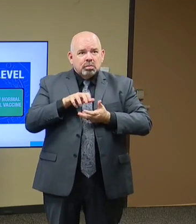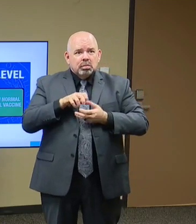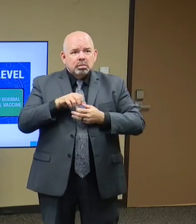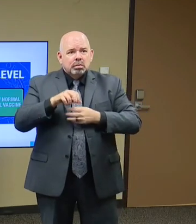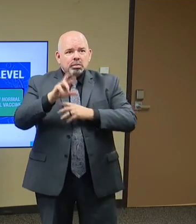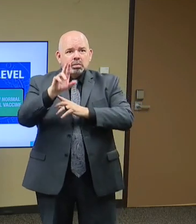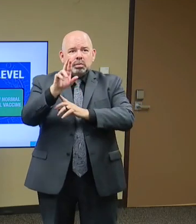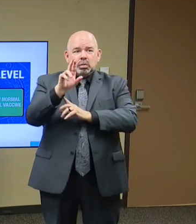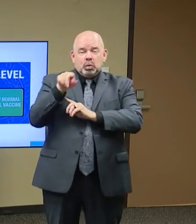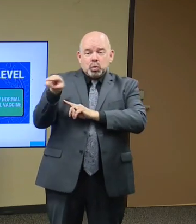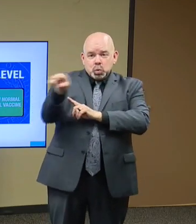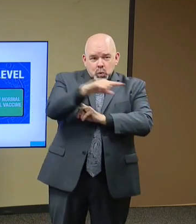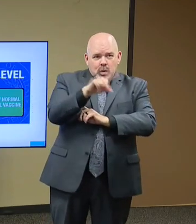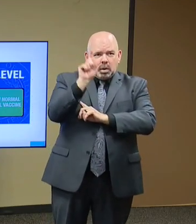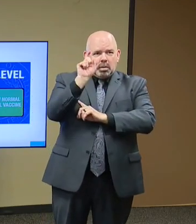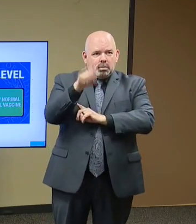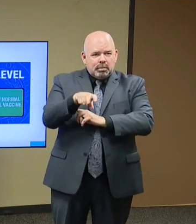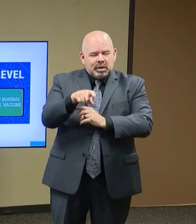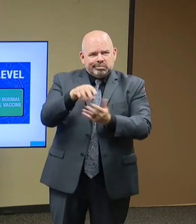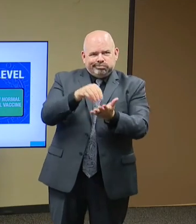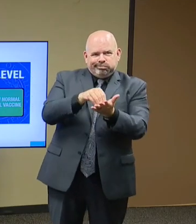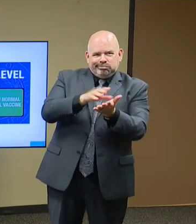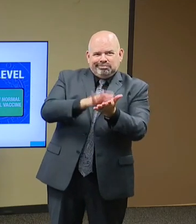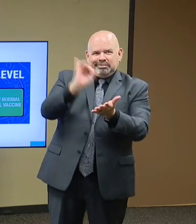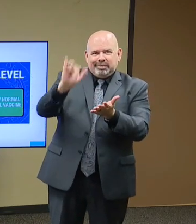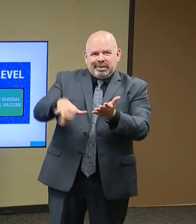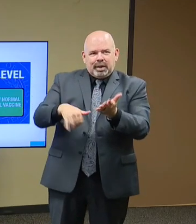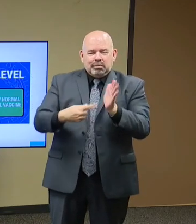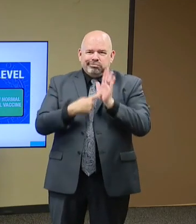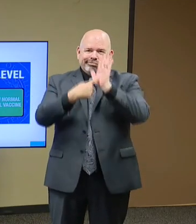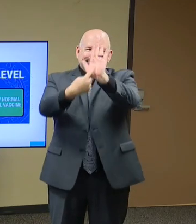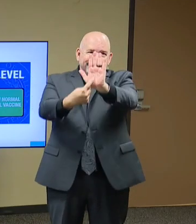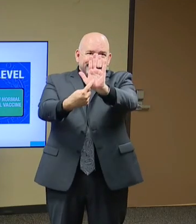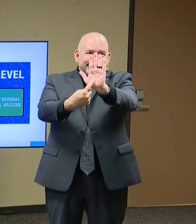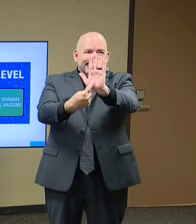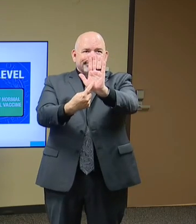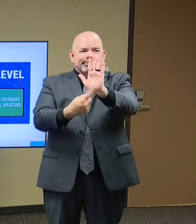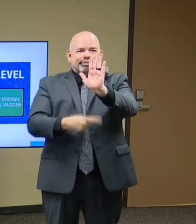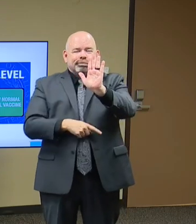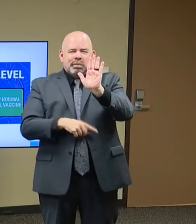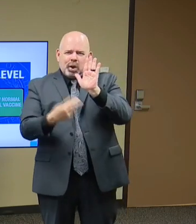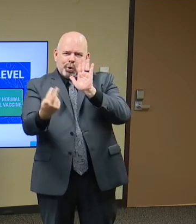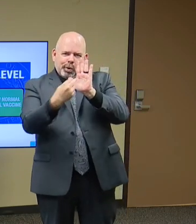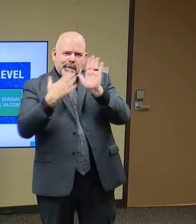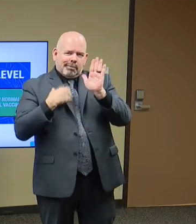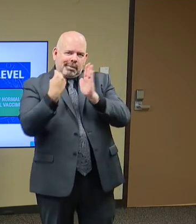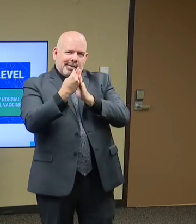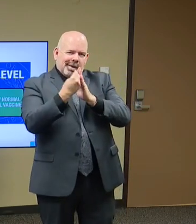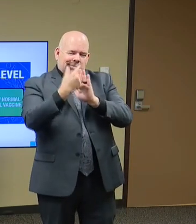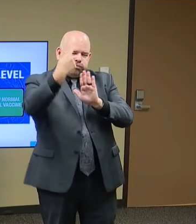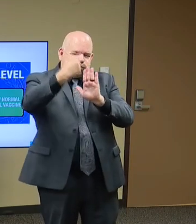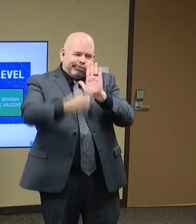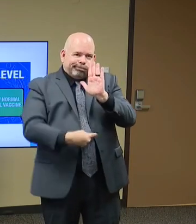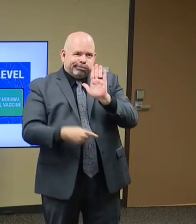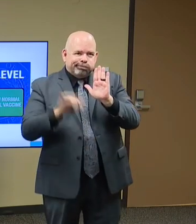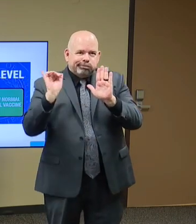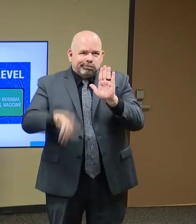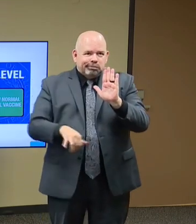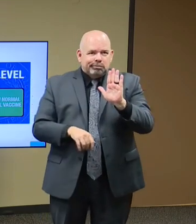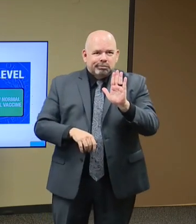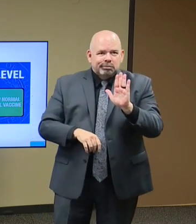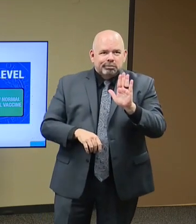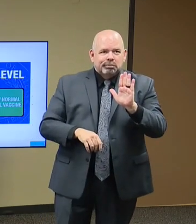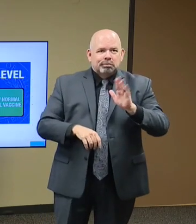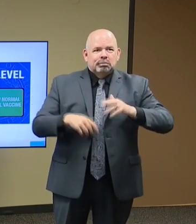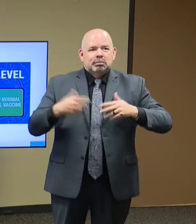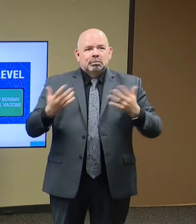make available on our website for you that they cannot afford to pay their rent in full, and that if evicted, they